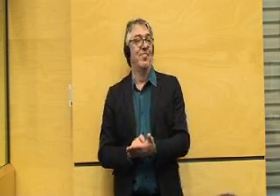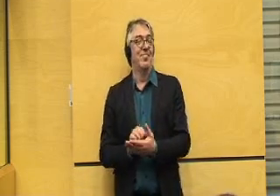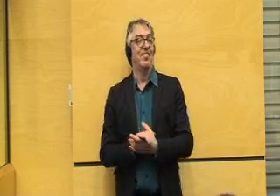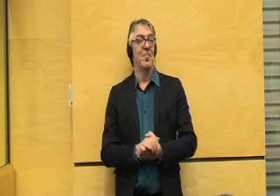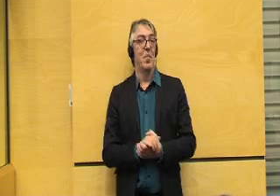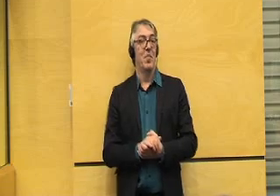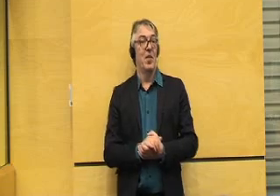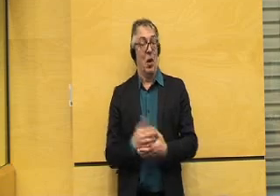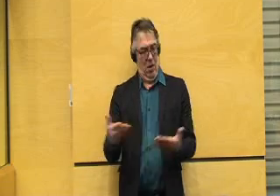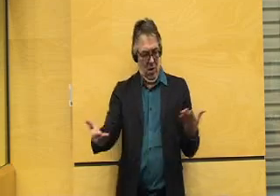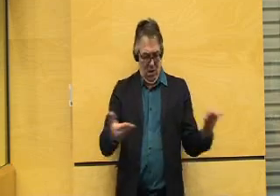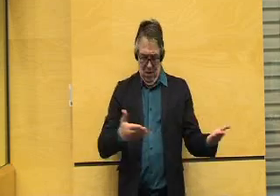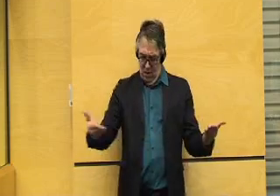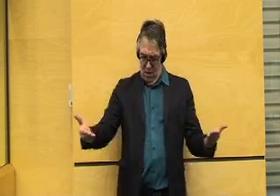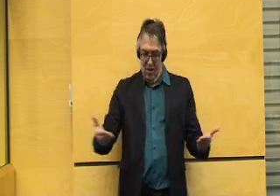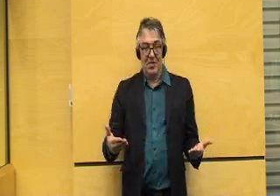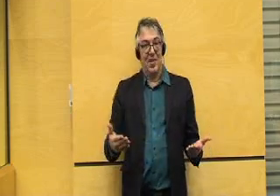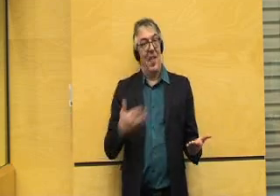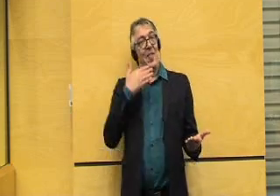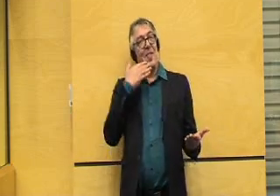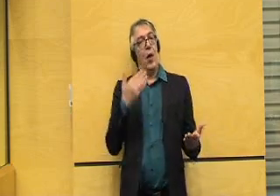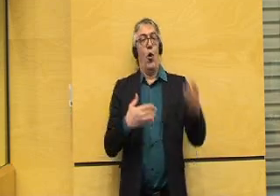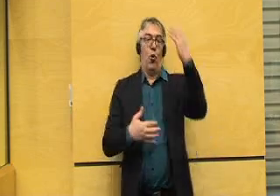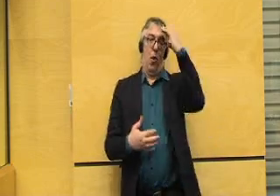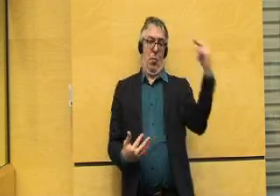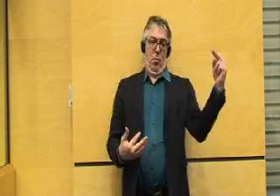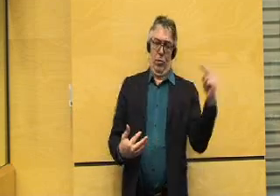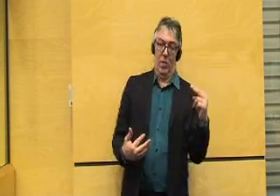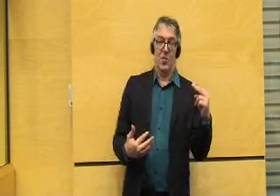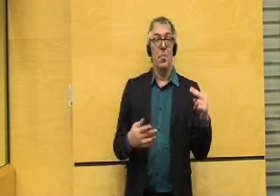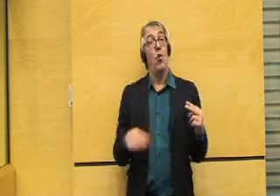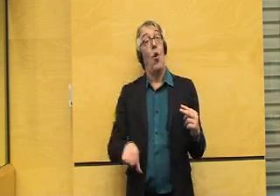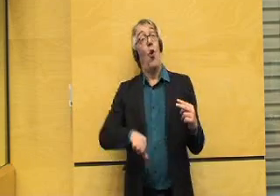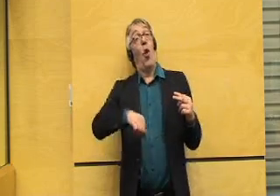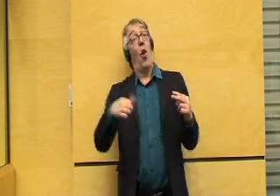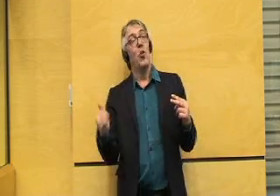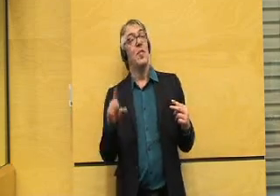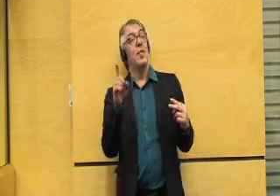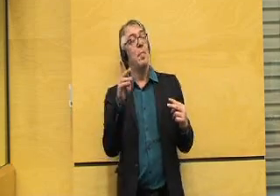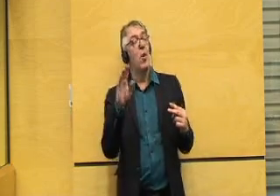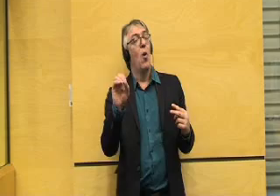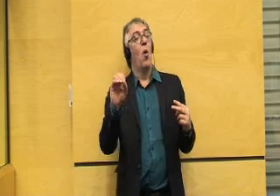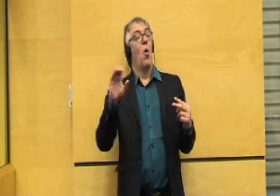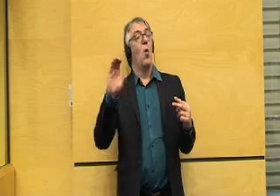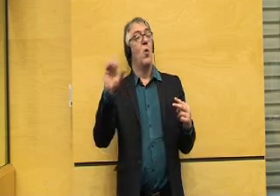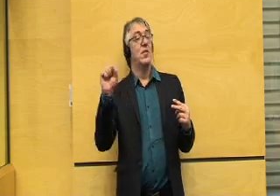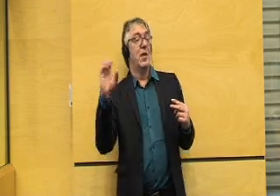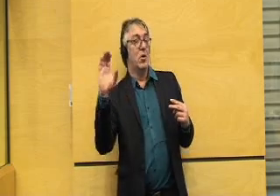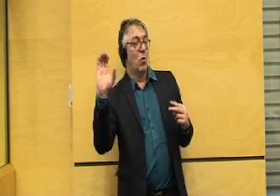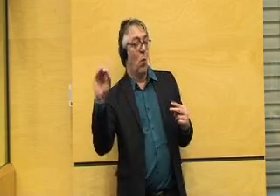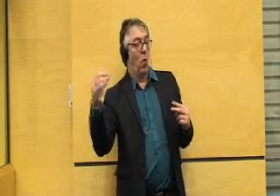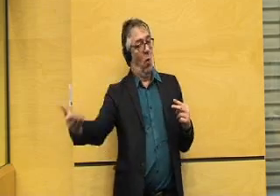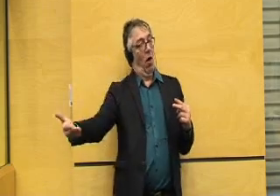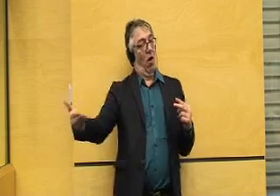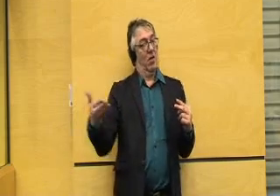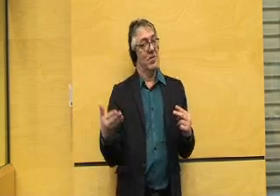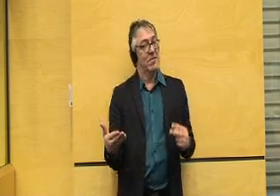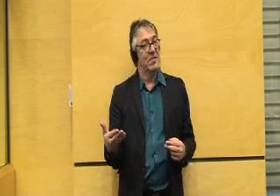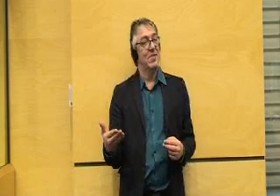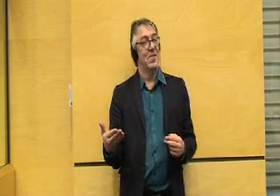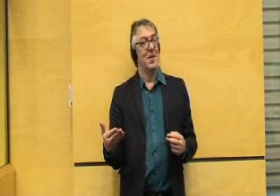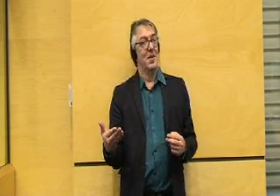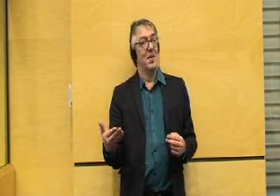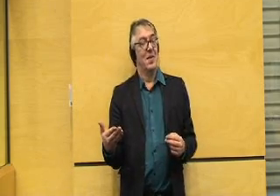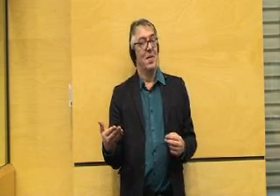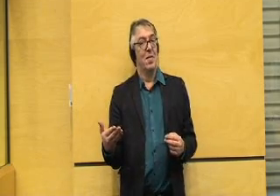with the thanks of the other stakeholders from different countries, and CRPD is a global document. They